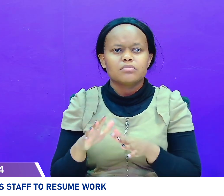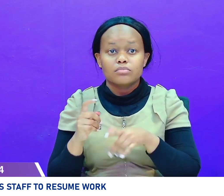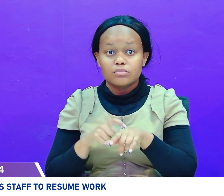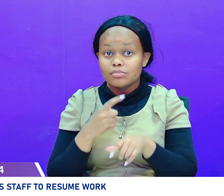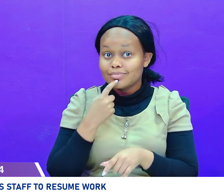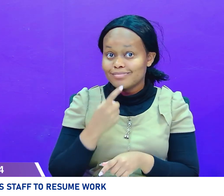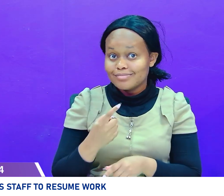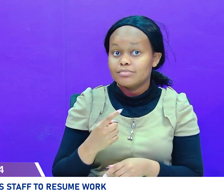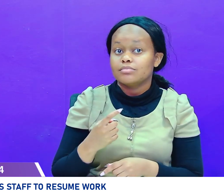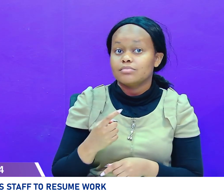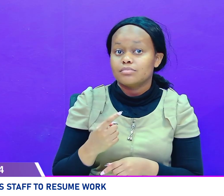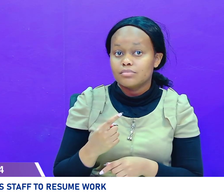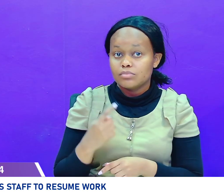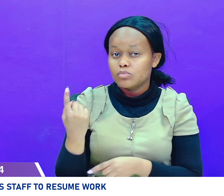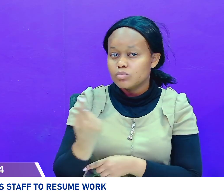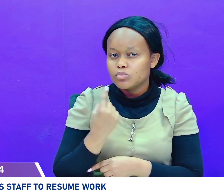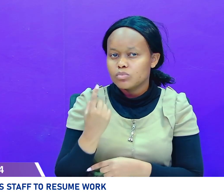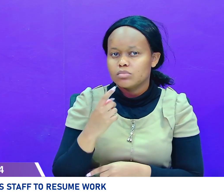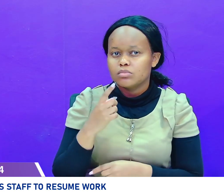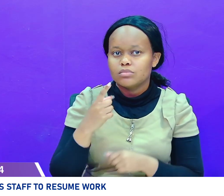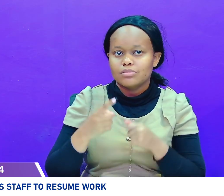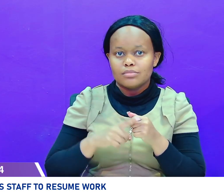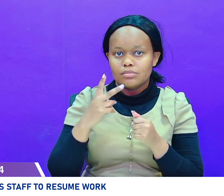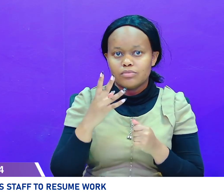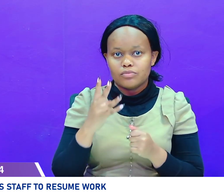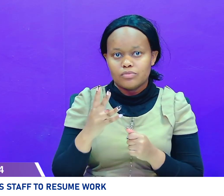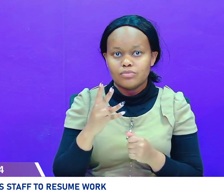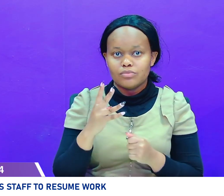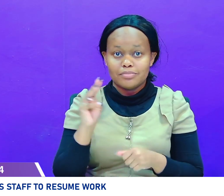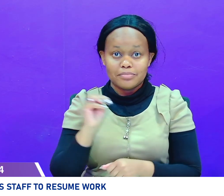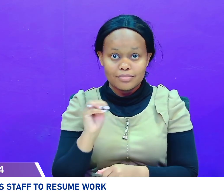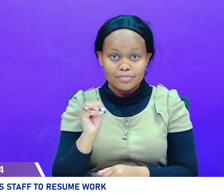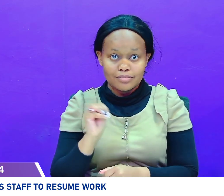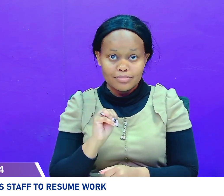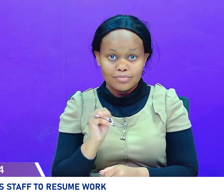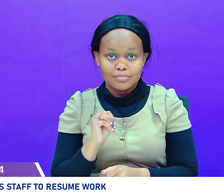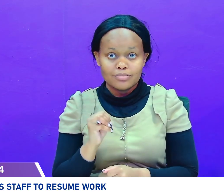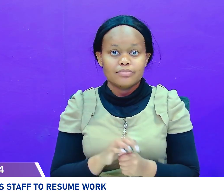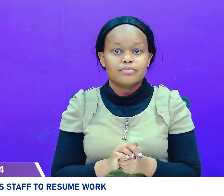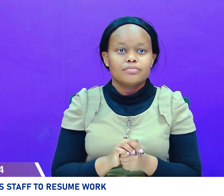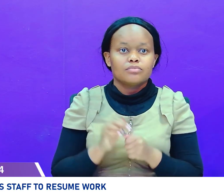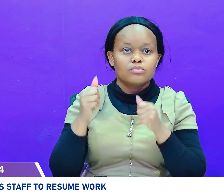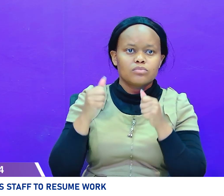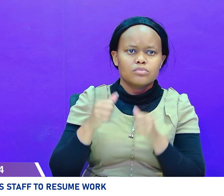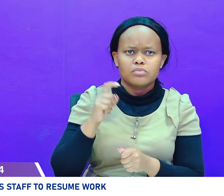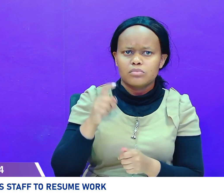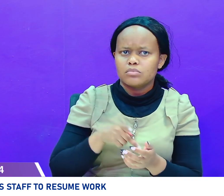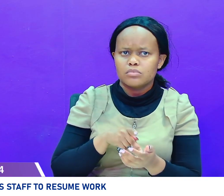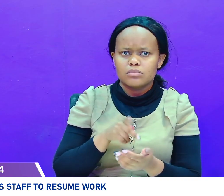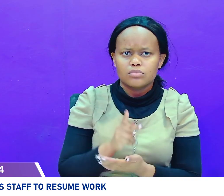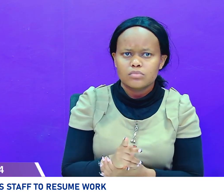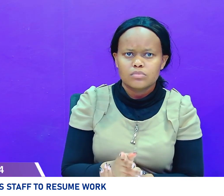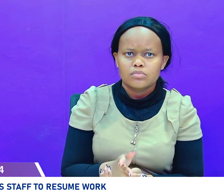unpaid dues from the 2021 CBA. Education CS Migos Ogamba, however, said